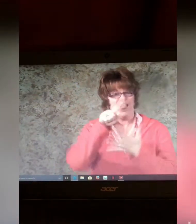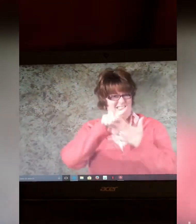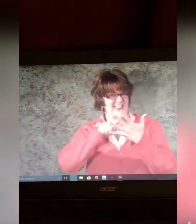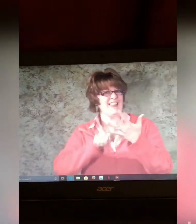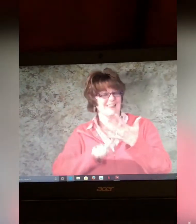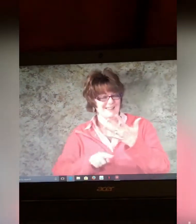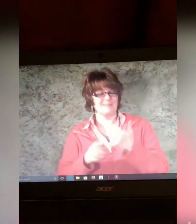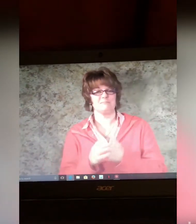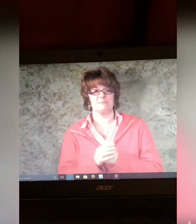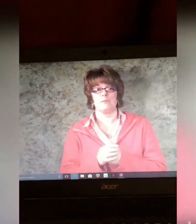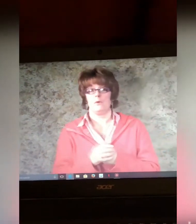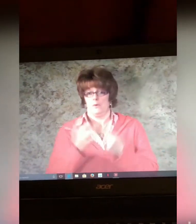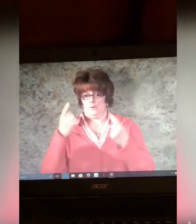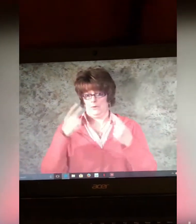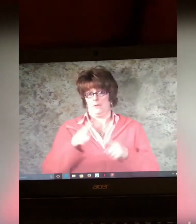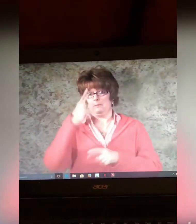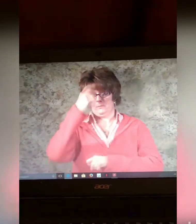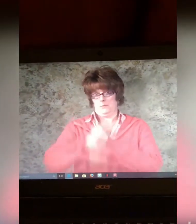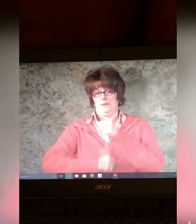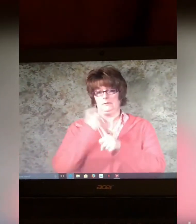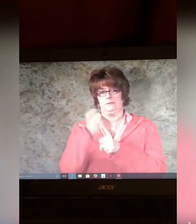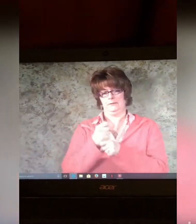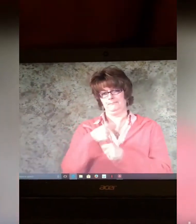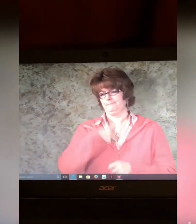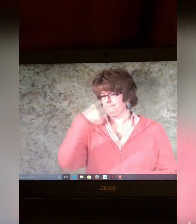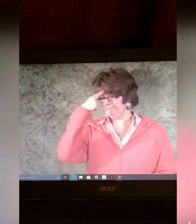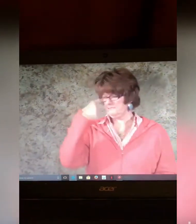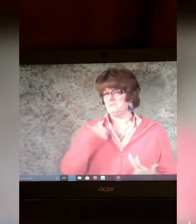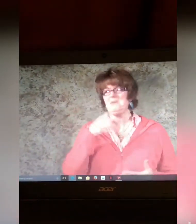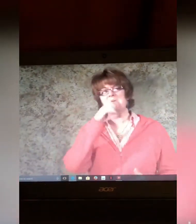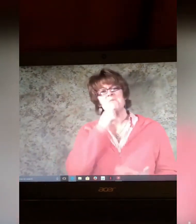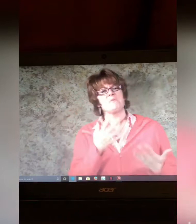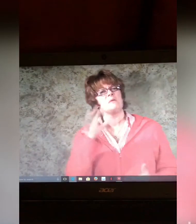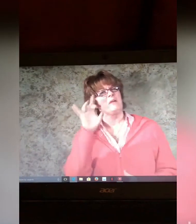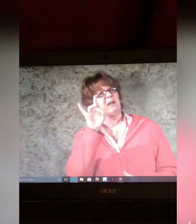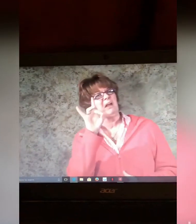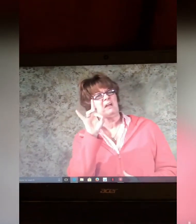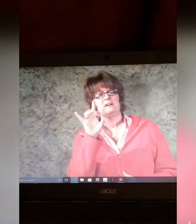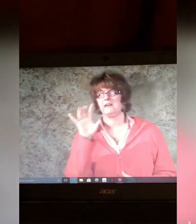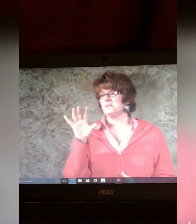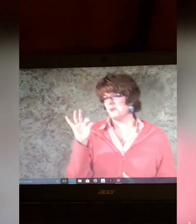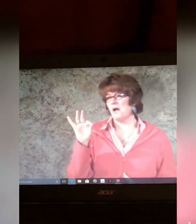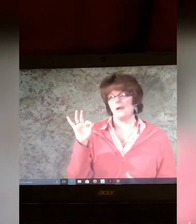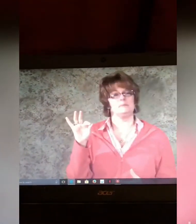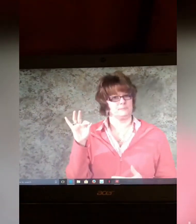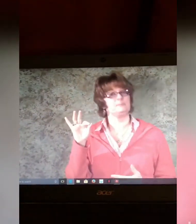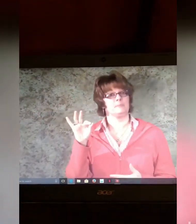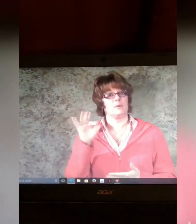and cards. Well, one year, I think I was about 8 or 9 years